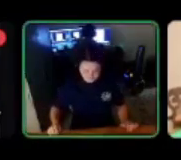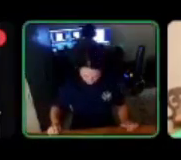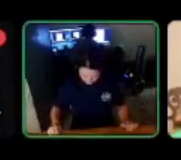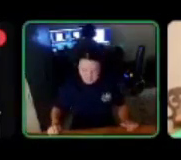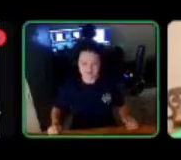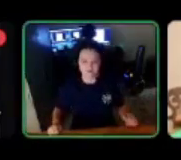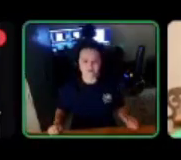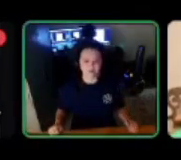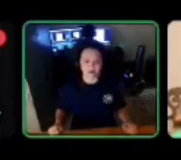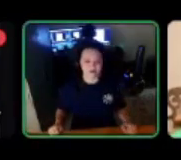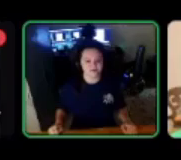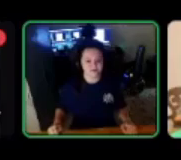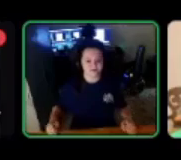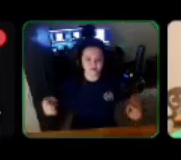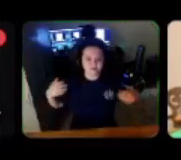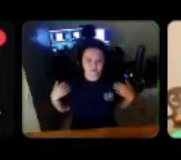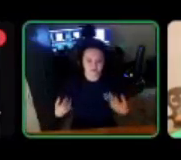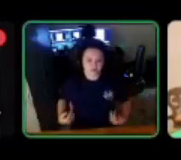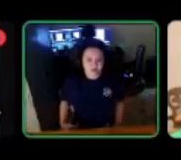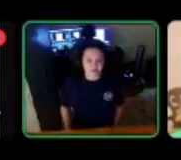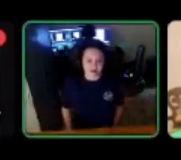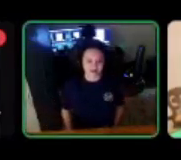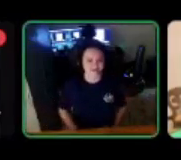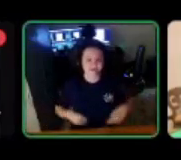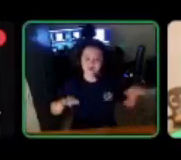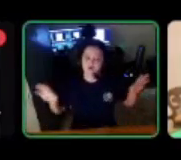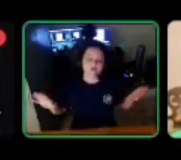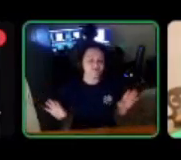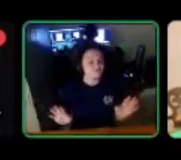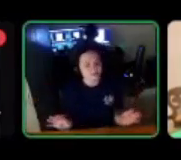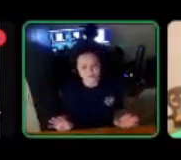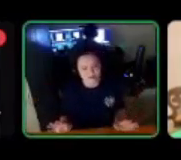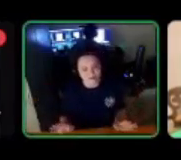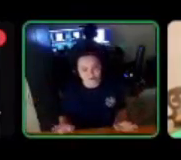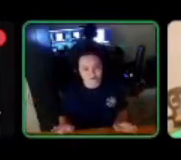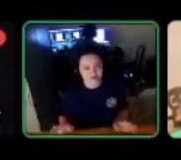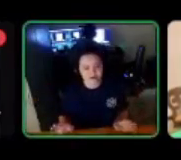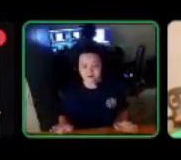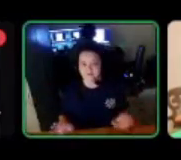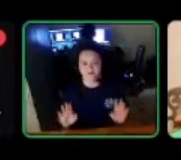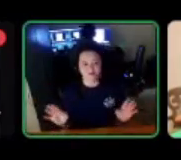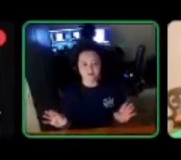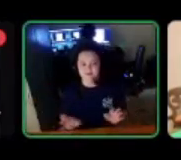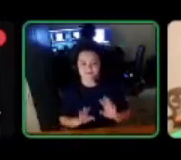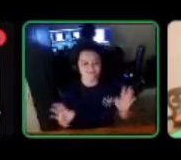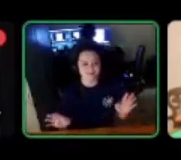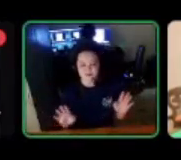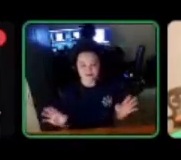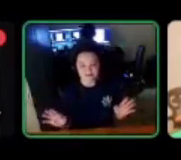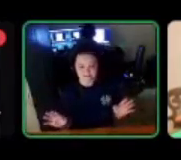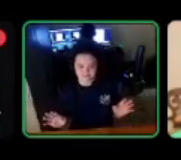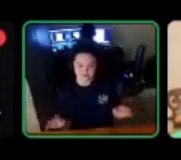feet flat on the ground, straight back, like the whole works. We don't got to worry about that here. I promise. It's not crazy like that.